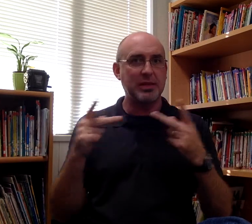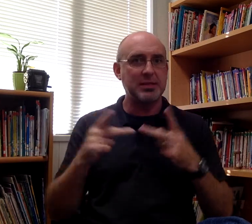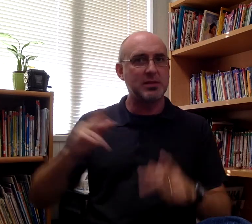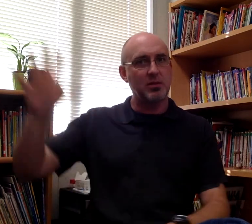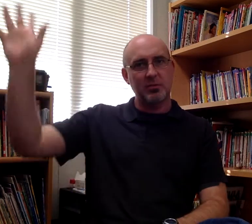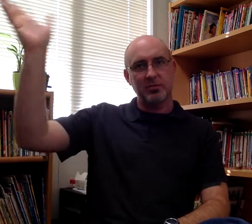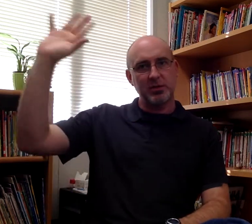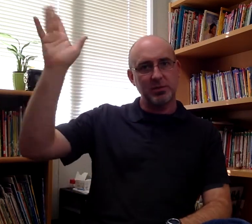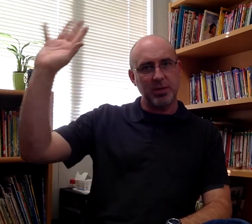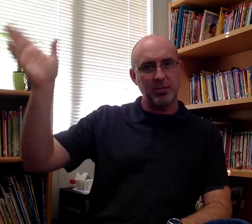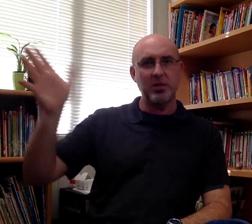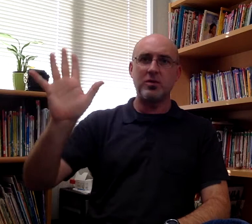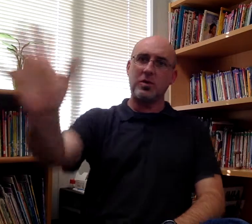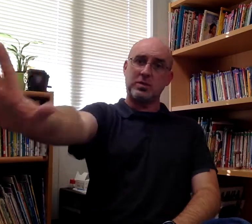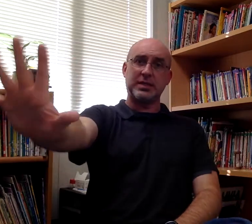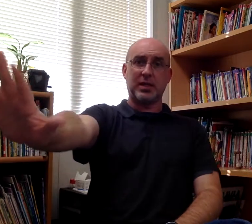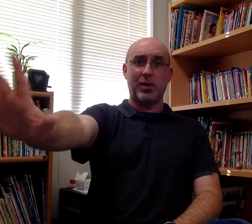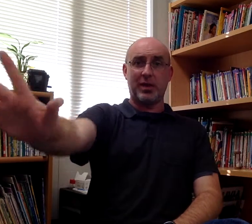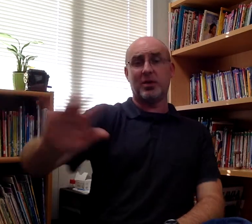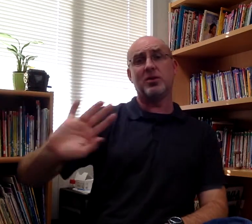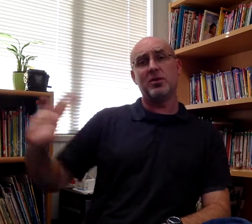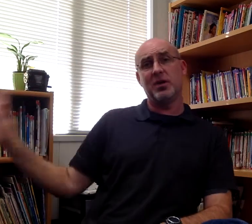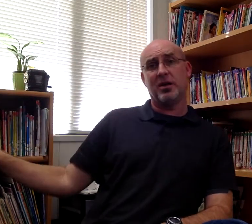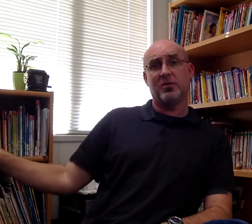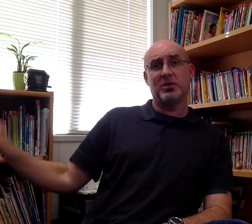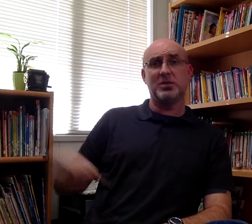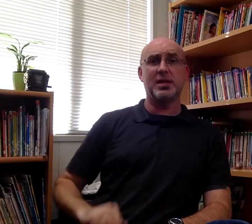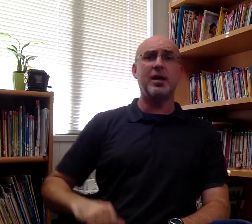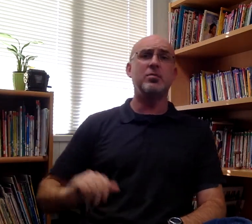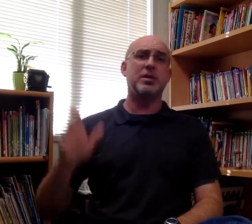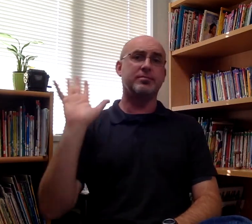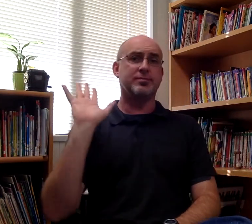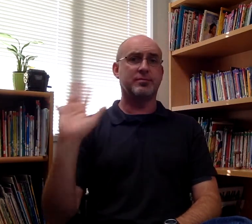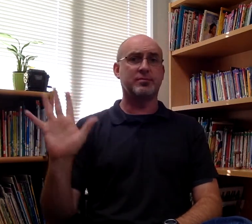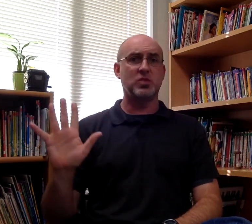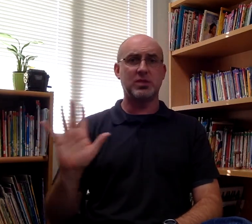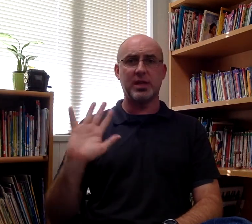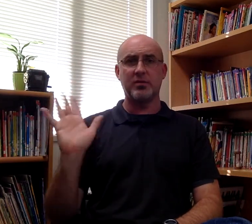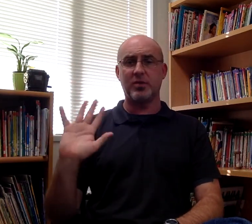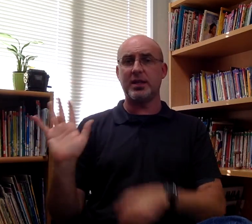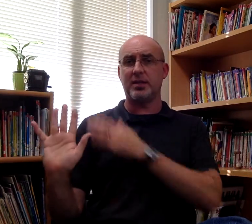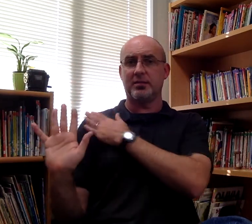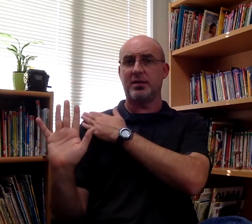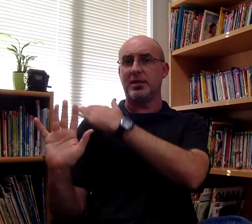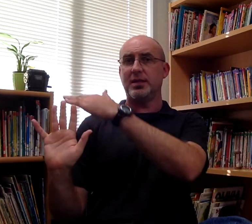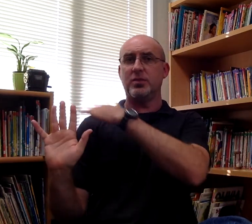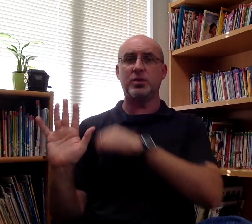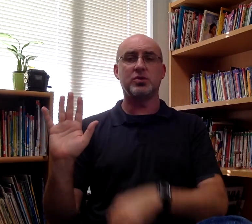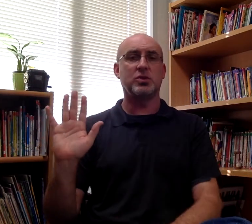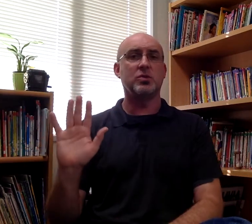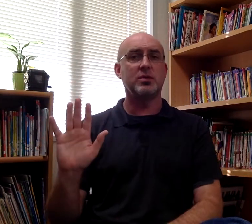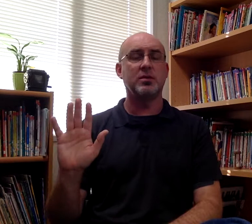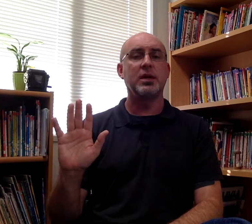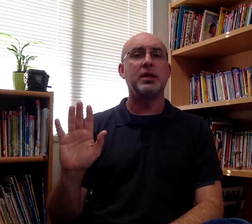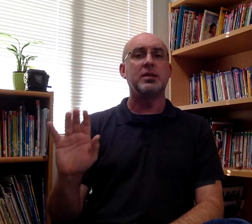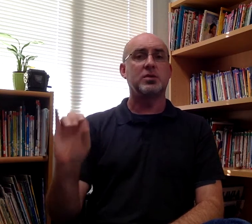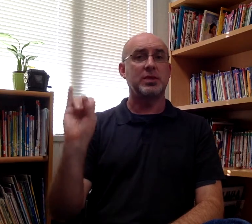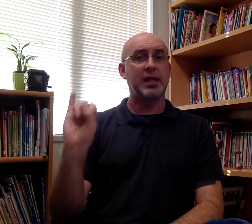places. So don't fingerspell up here, don't stick it way out here, not over here to the side, but just kind of write it even with your shoulder. So we did